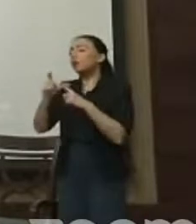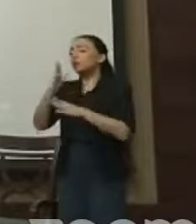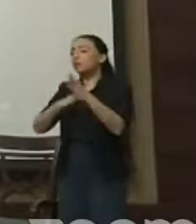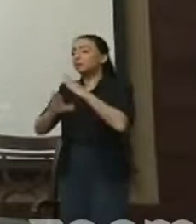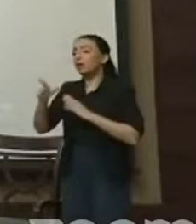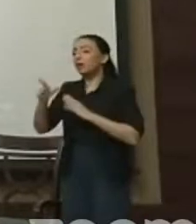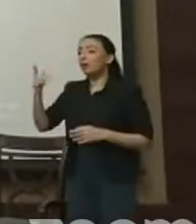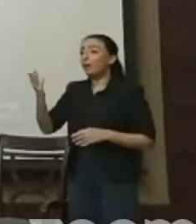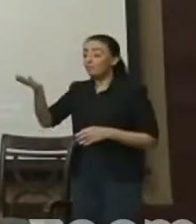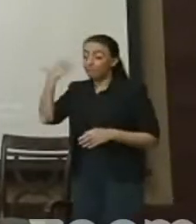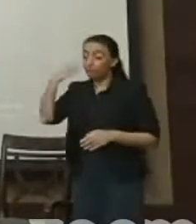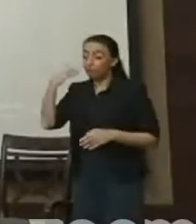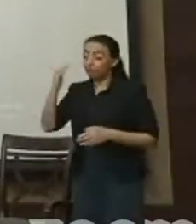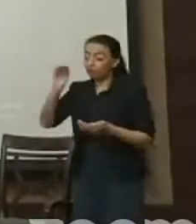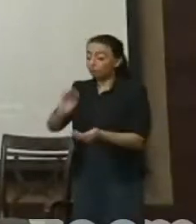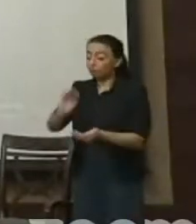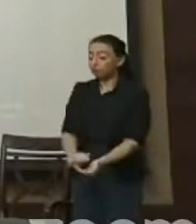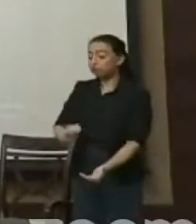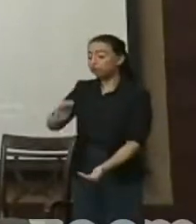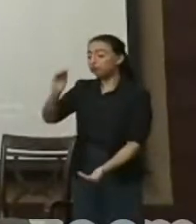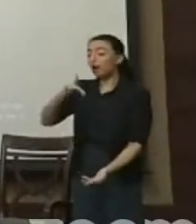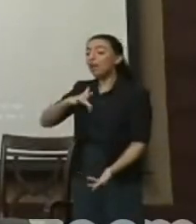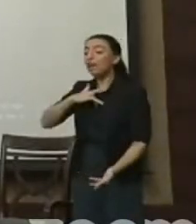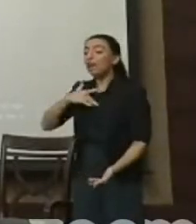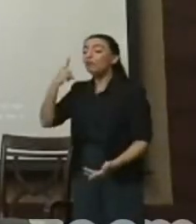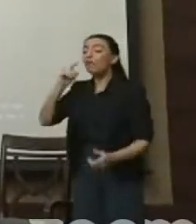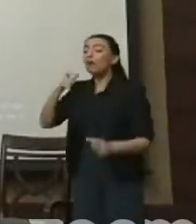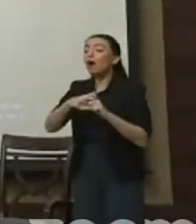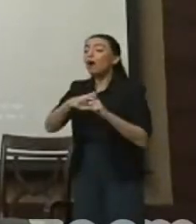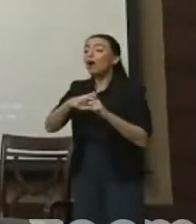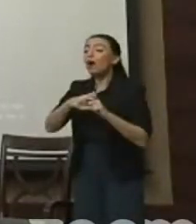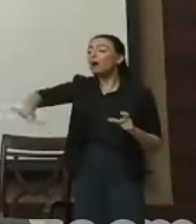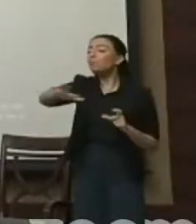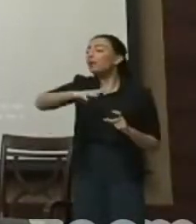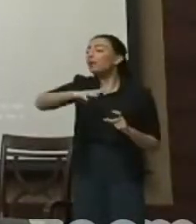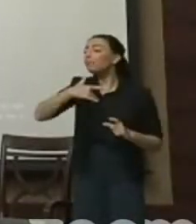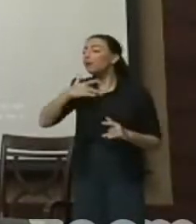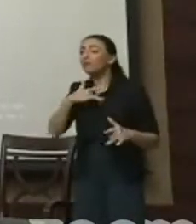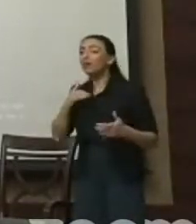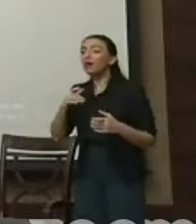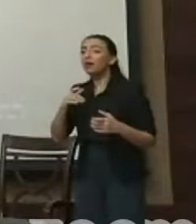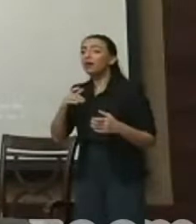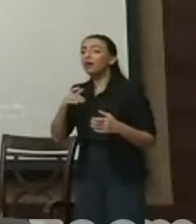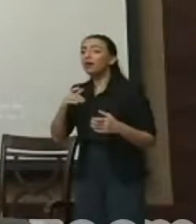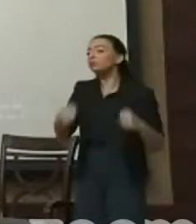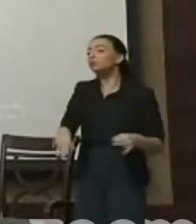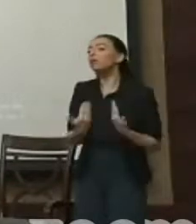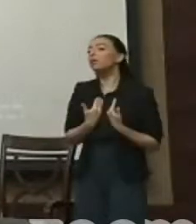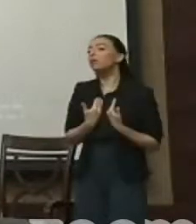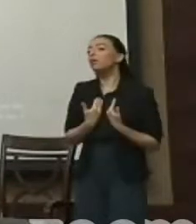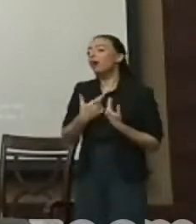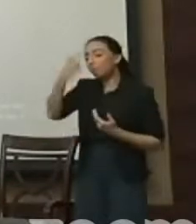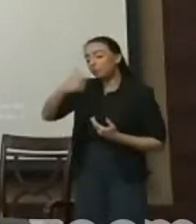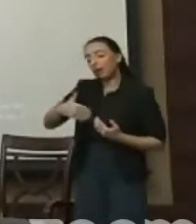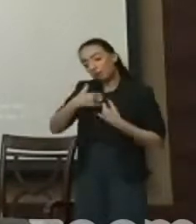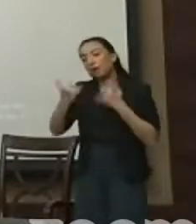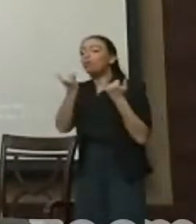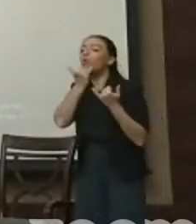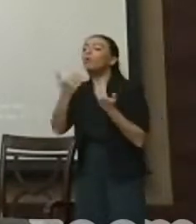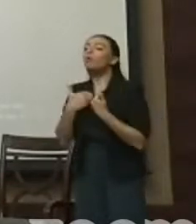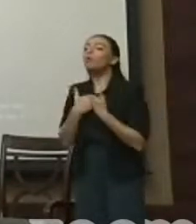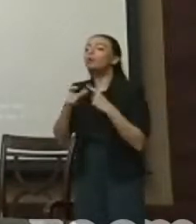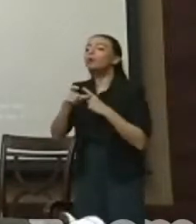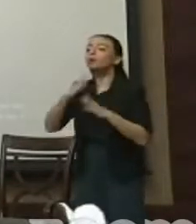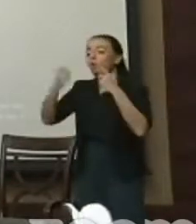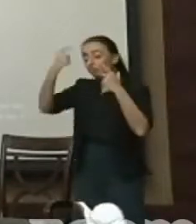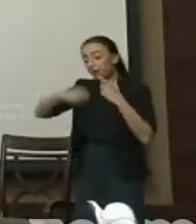they are grown up in a kind of atmosphere where they feel they have done some wrong deeds. If